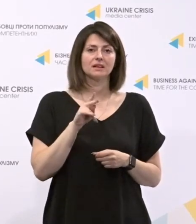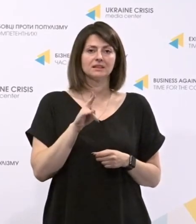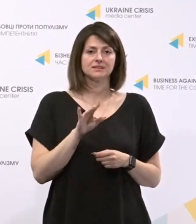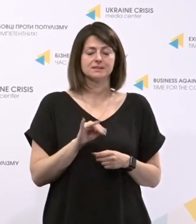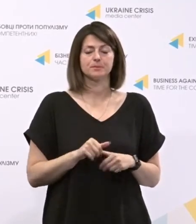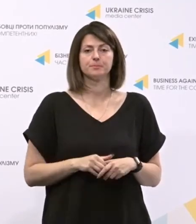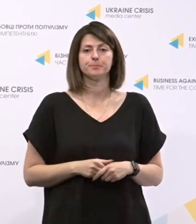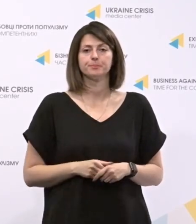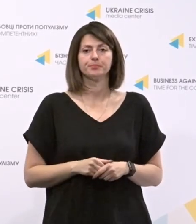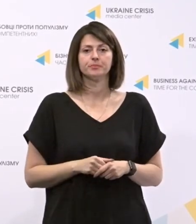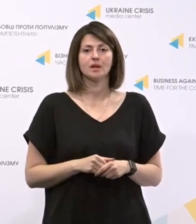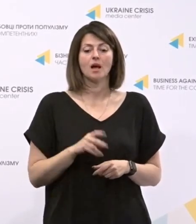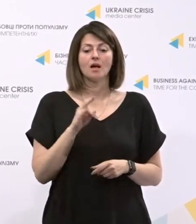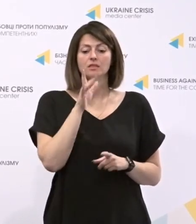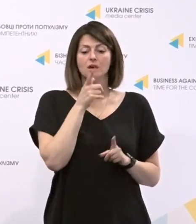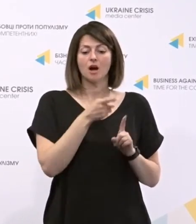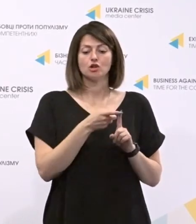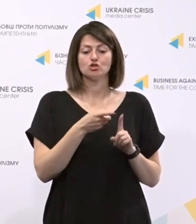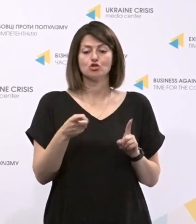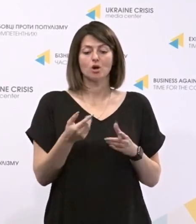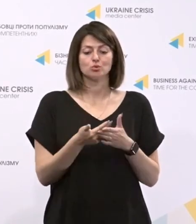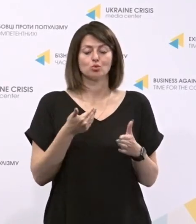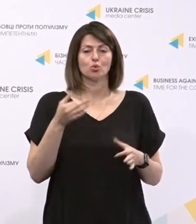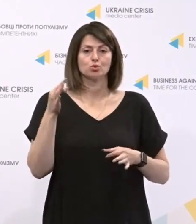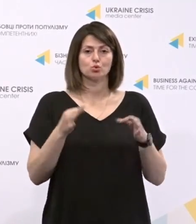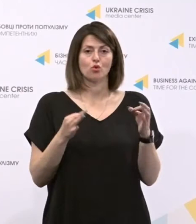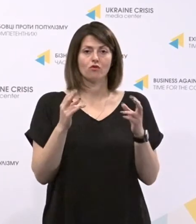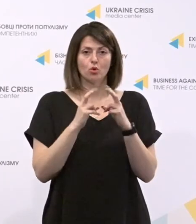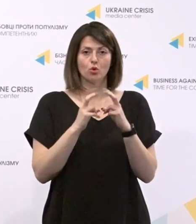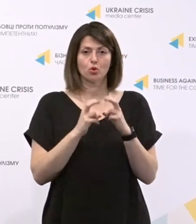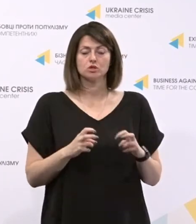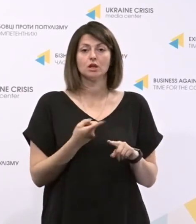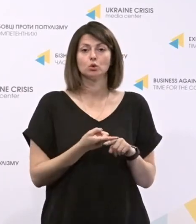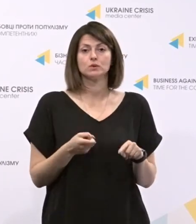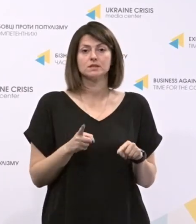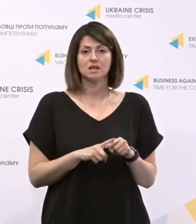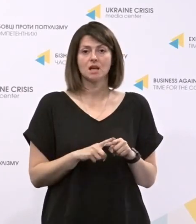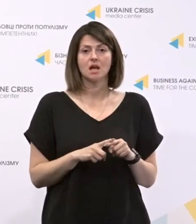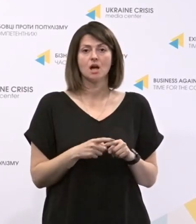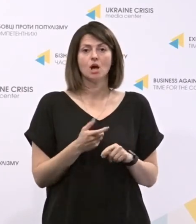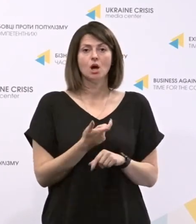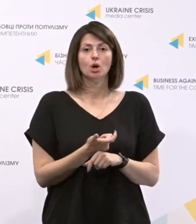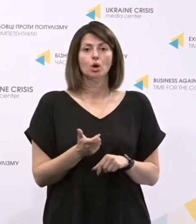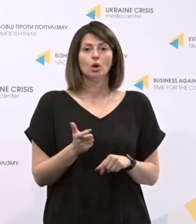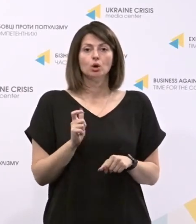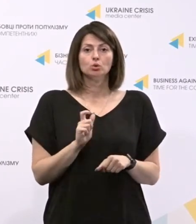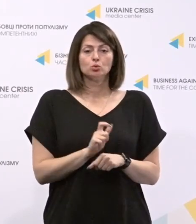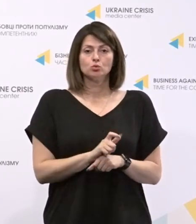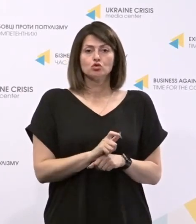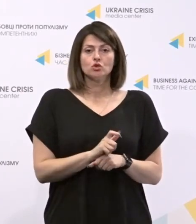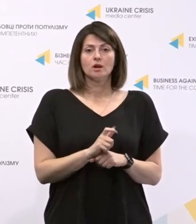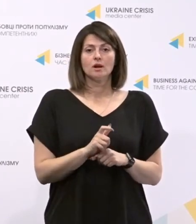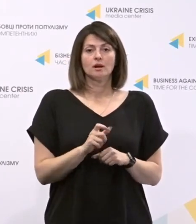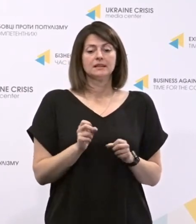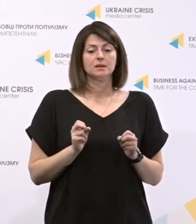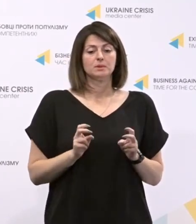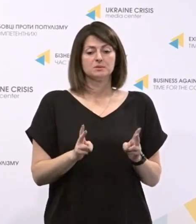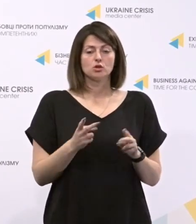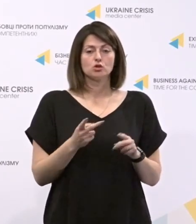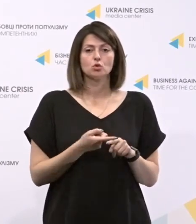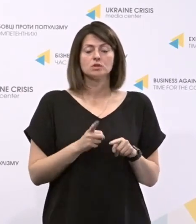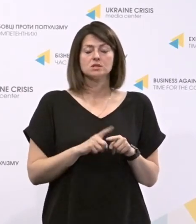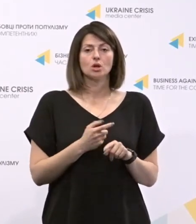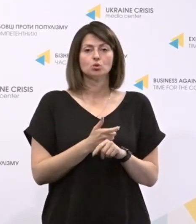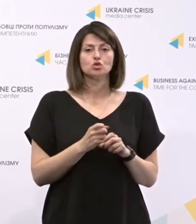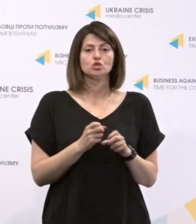This is a dangerous trend which threatens the basic tenets of fair trial and rule of law while eroding public trust in